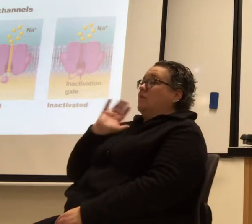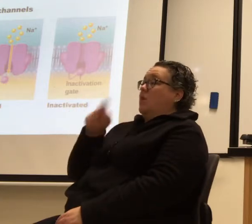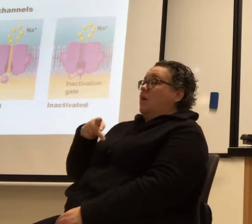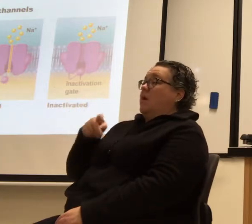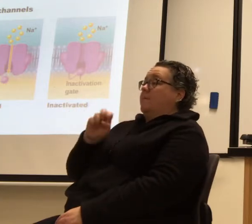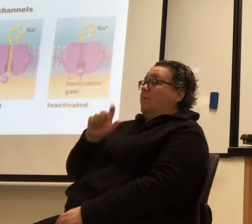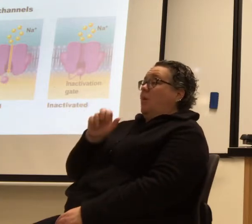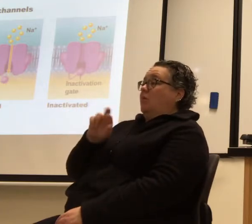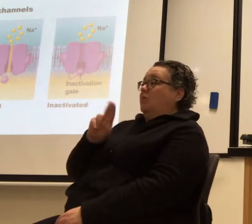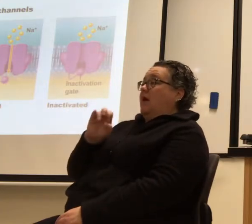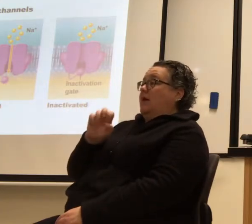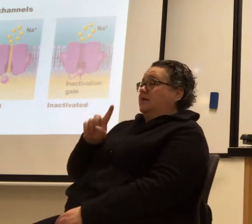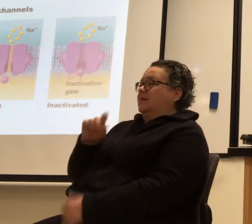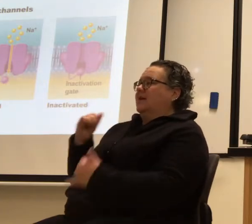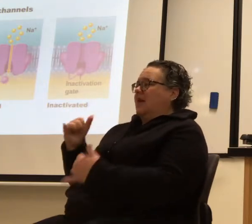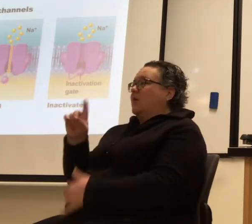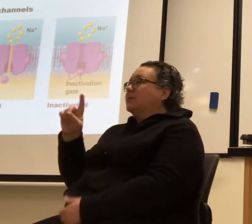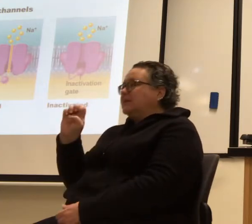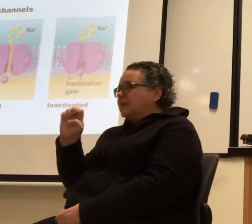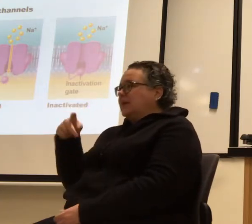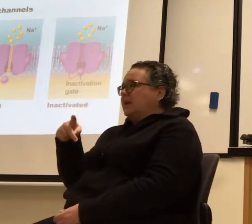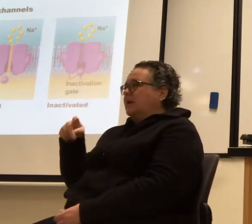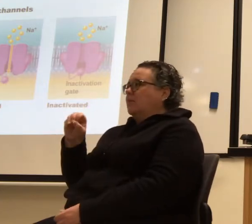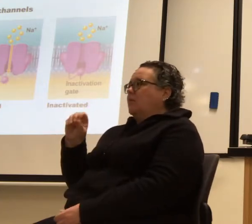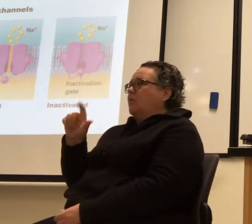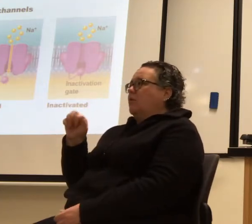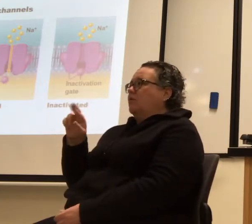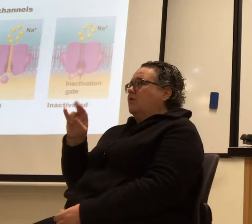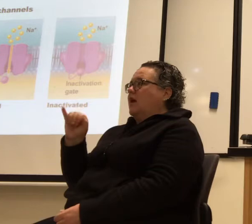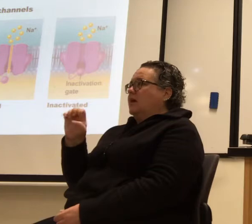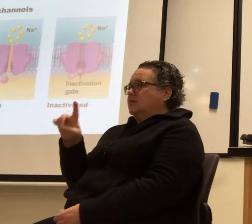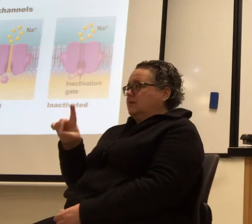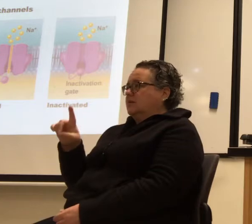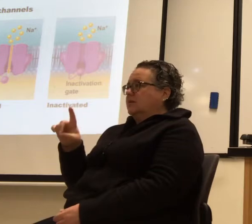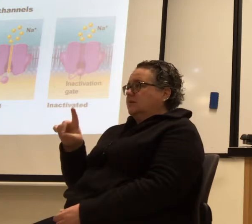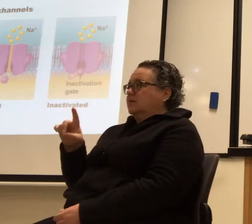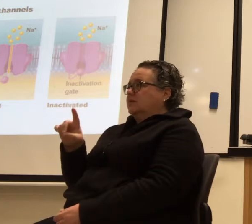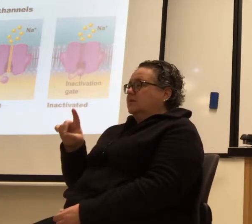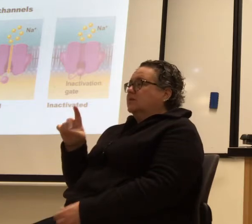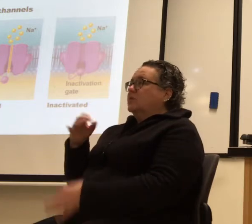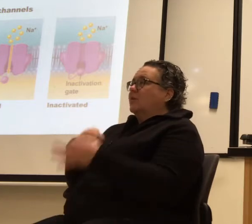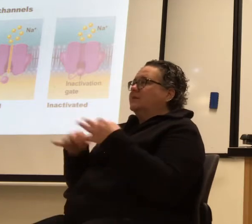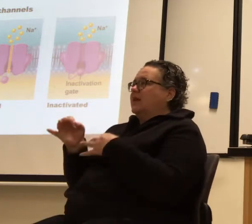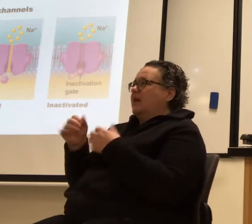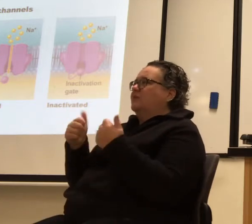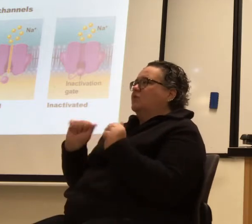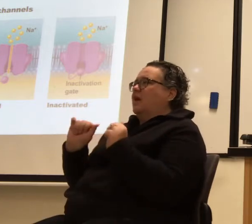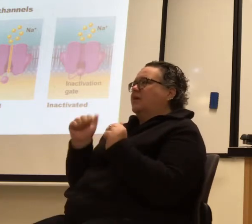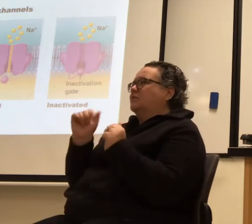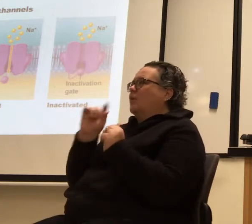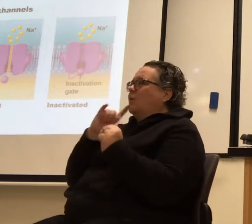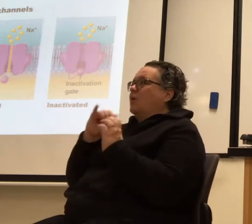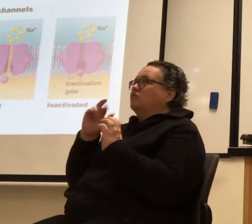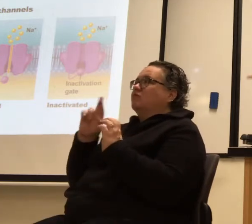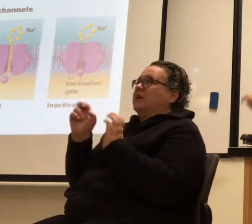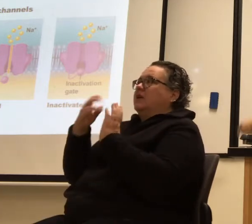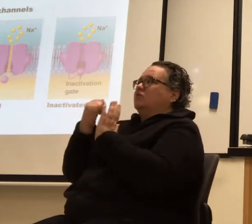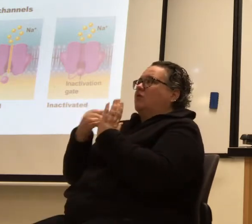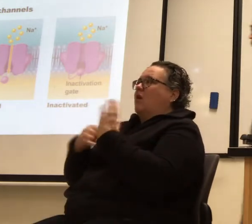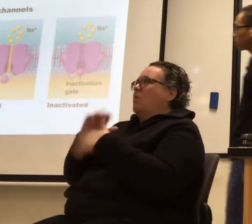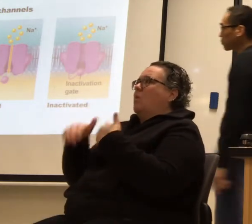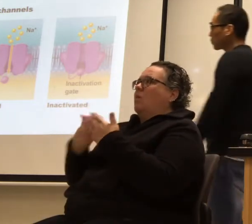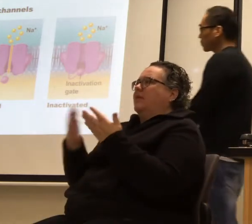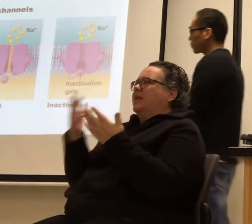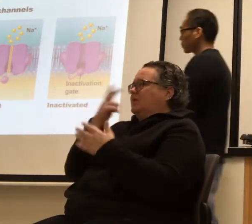going to depolarize, the sodium influx will come in. Okay. So instead of trying to redraw the whole thing, just look at the middle frame